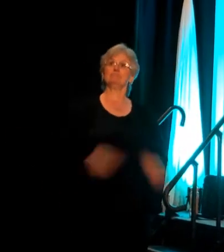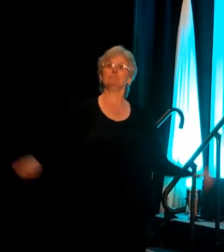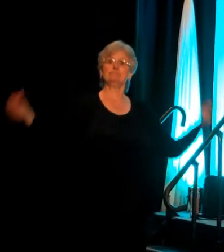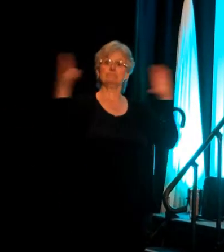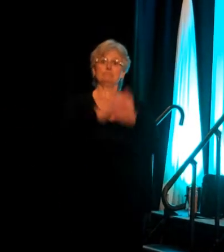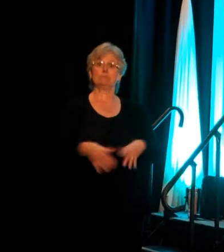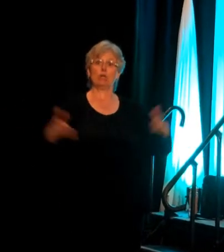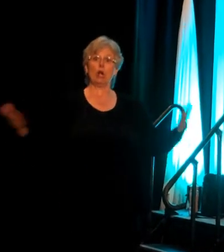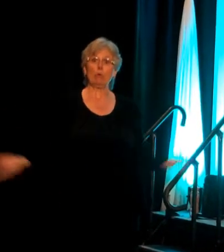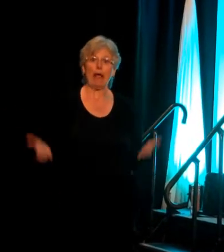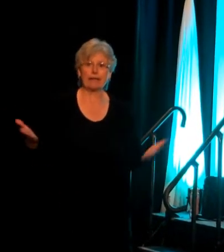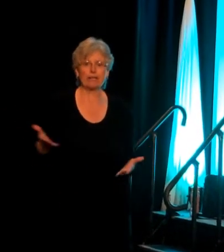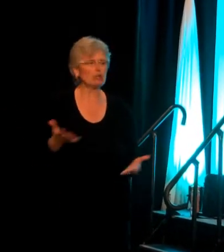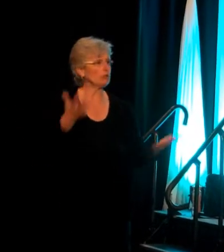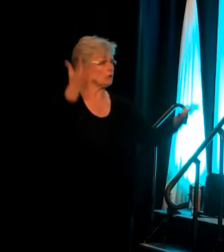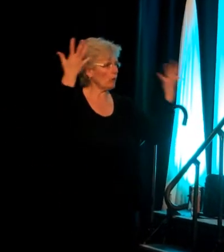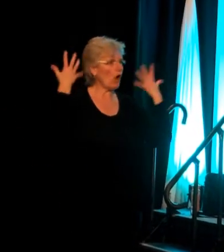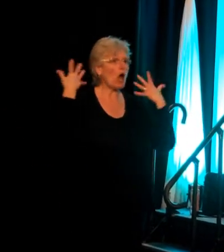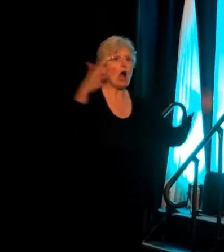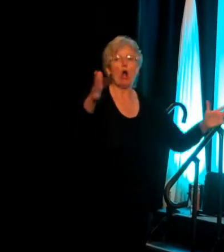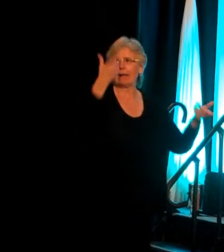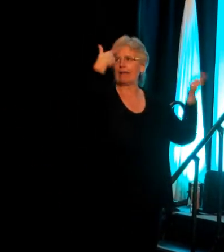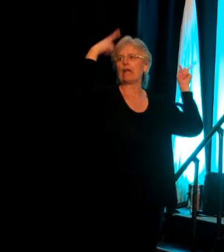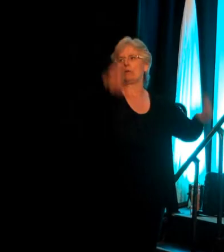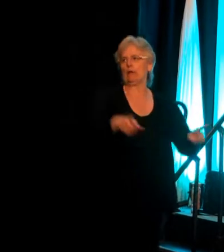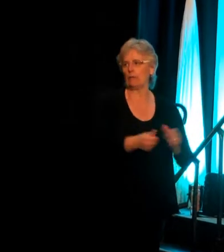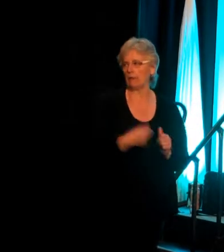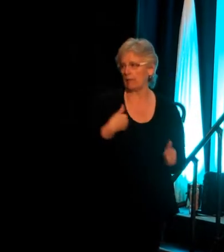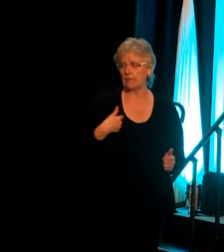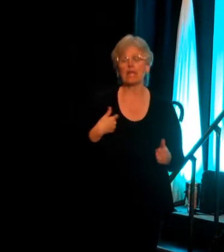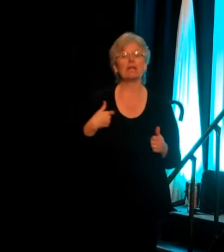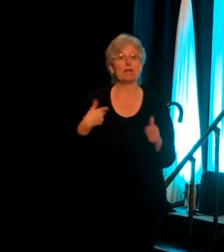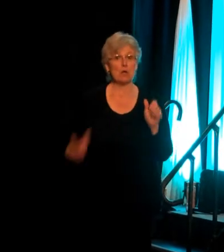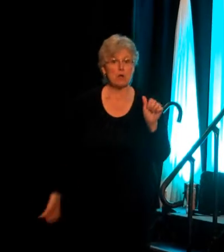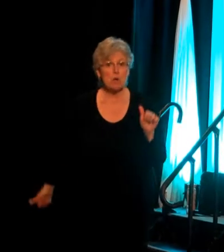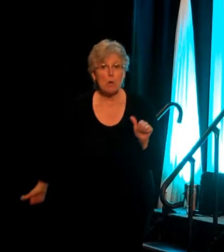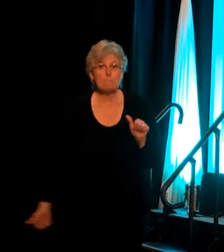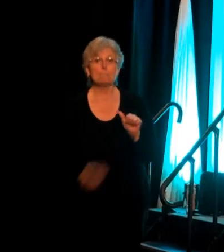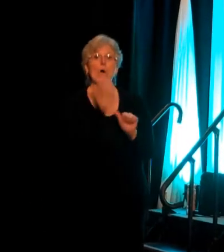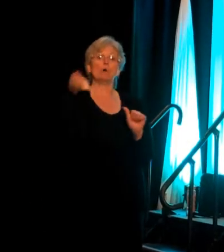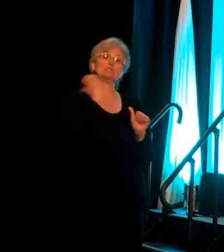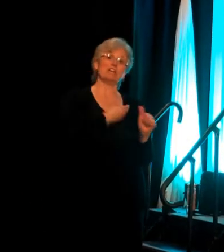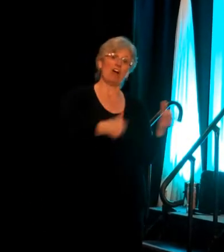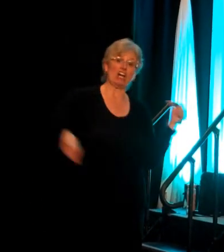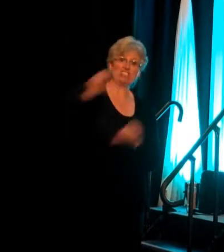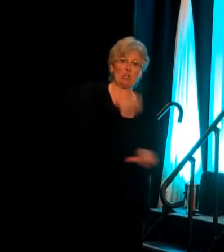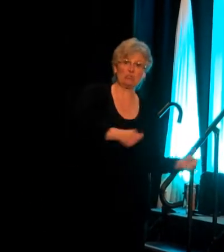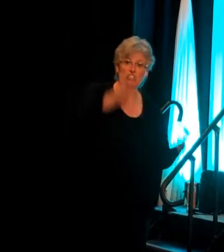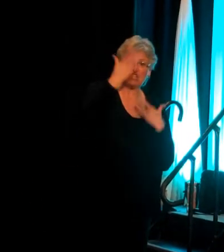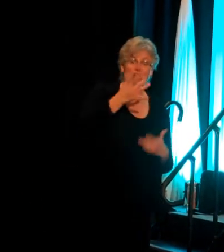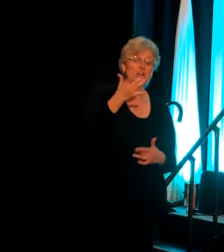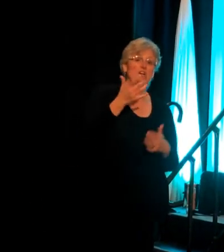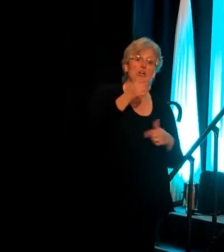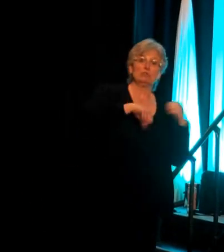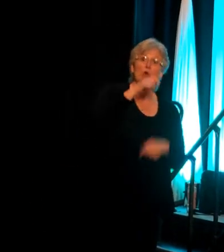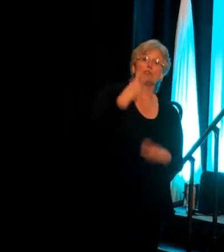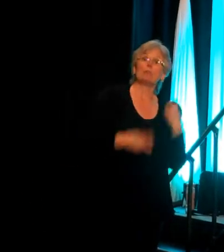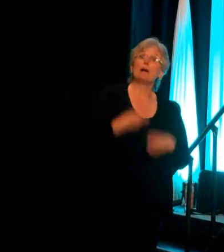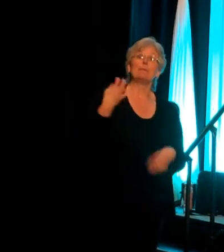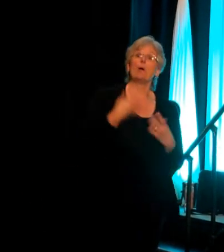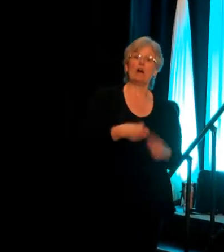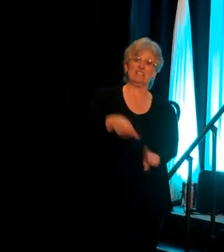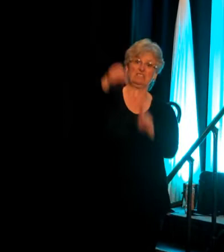here, but you probably all already agree, that most of our social ills boil down to